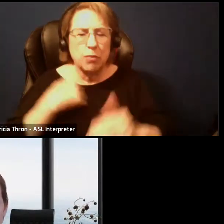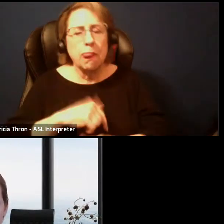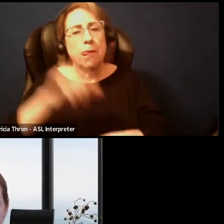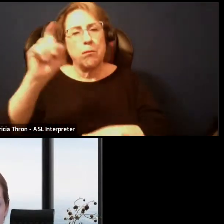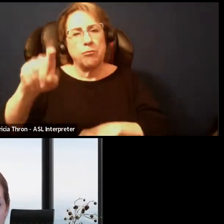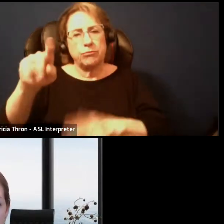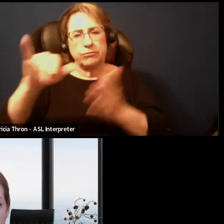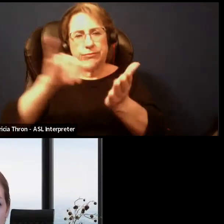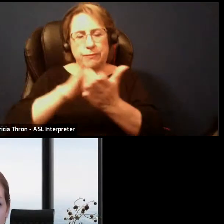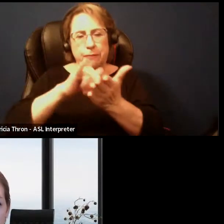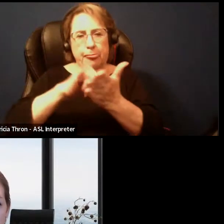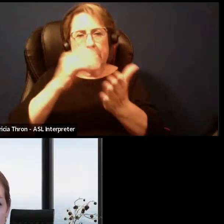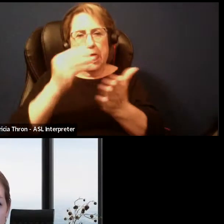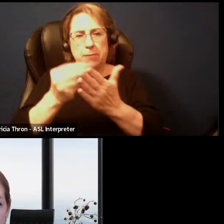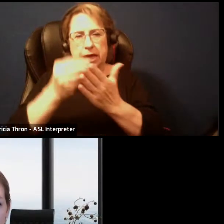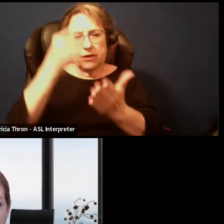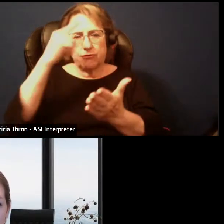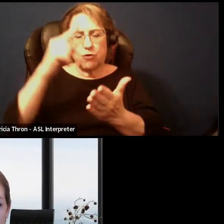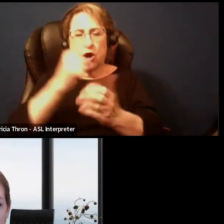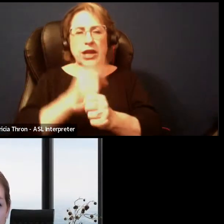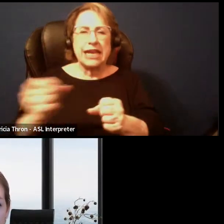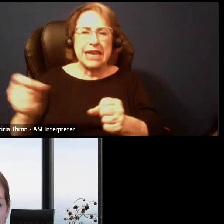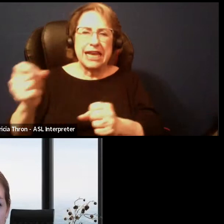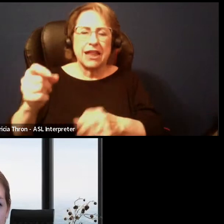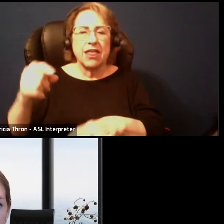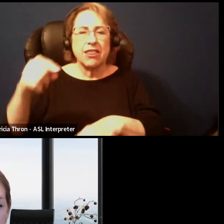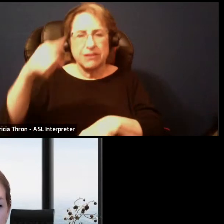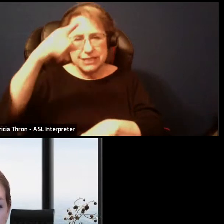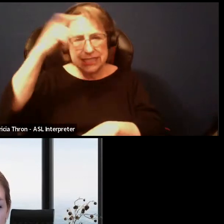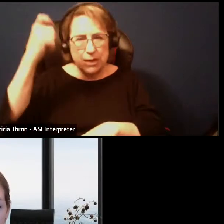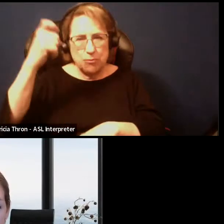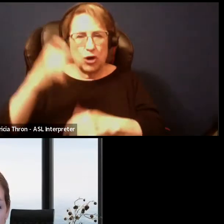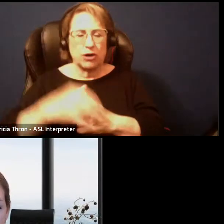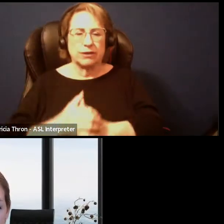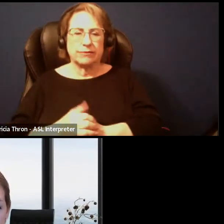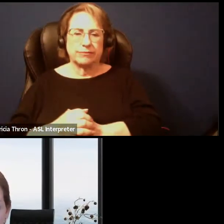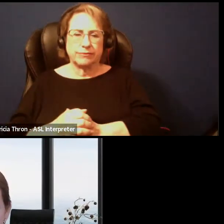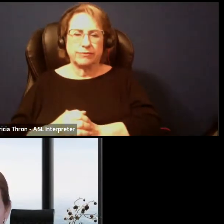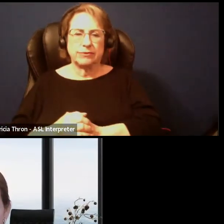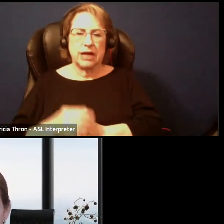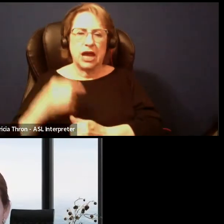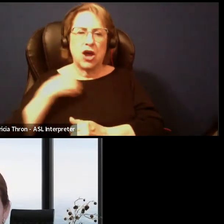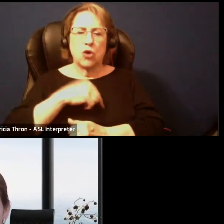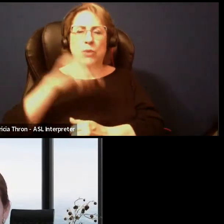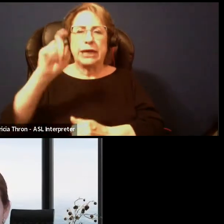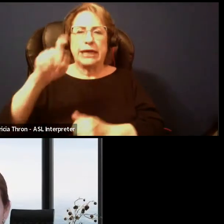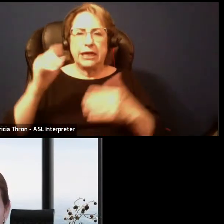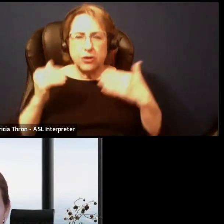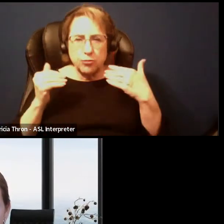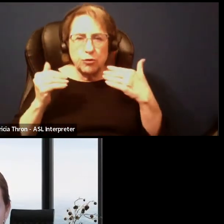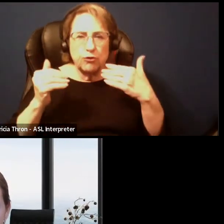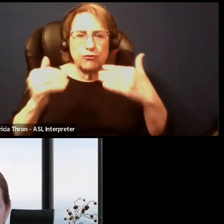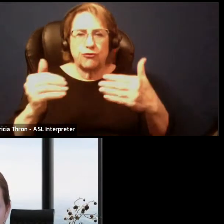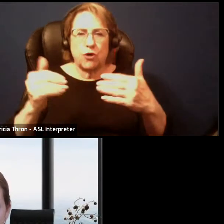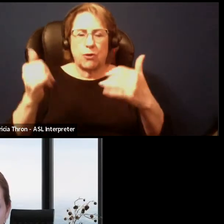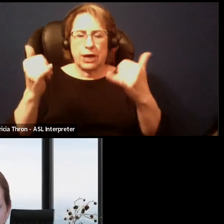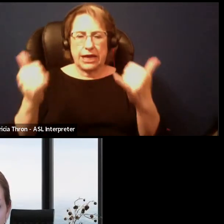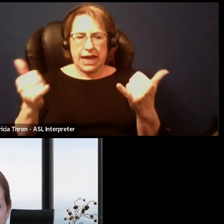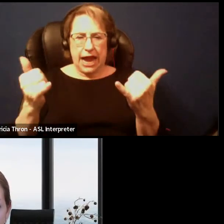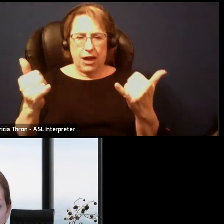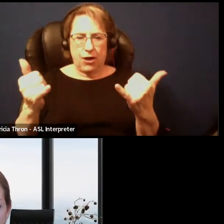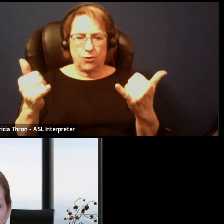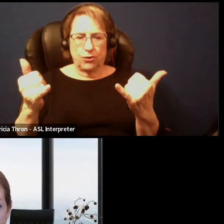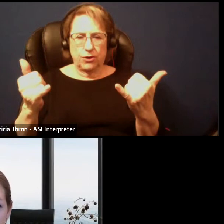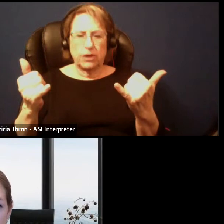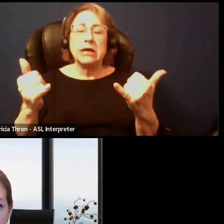for next summer. And so our thought was, to move forward now while we still are in a relatively